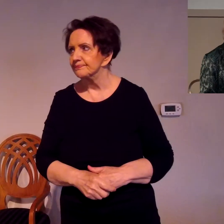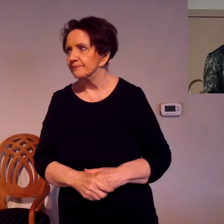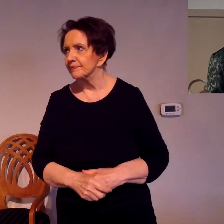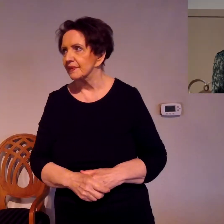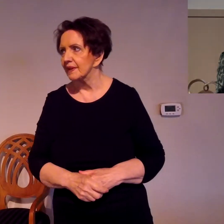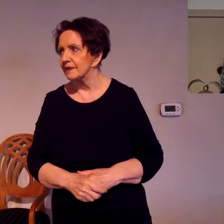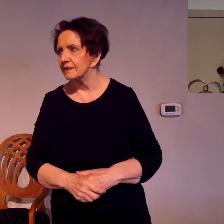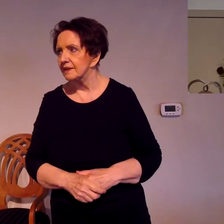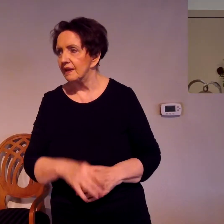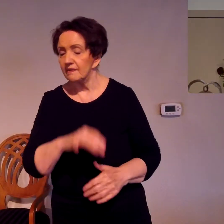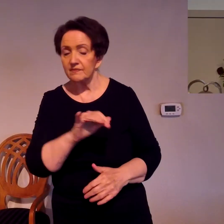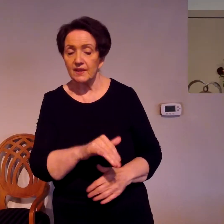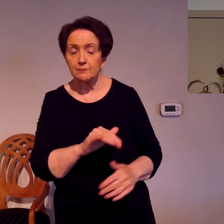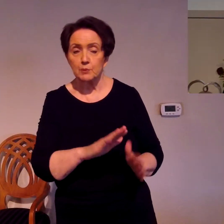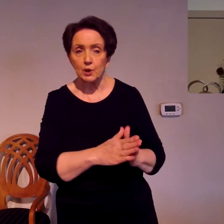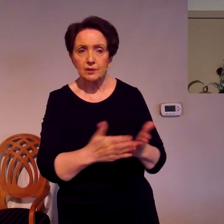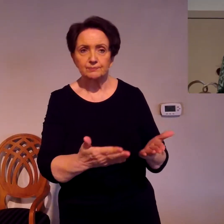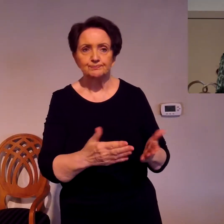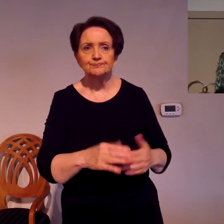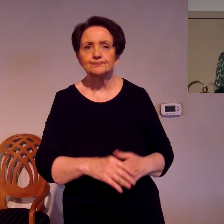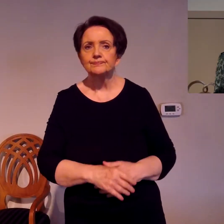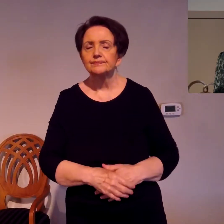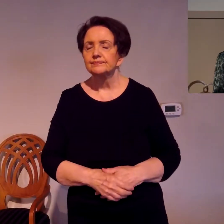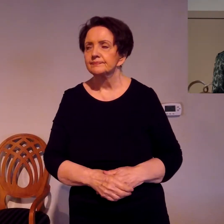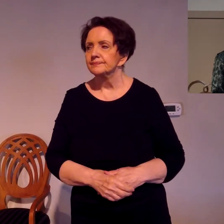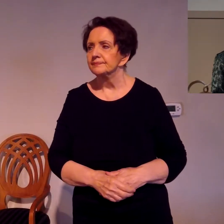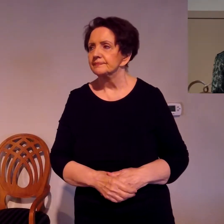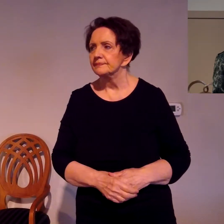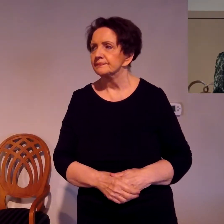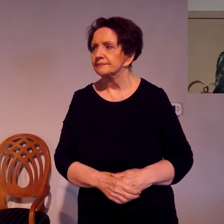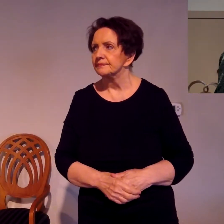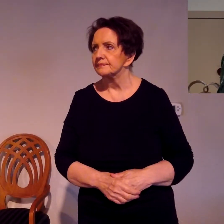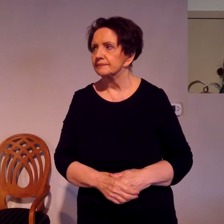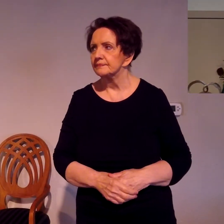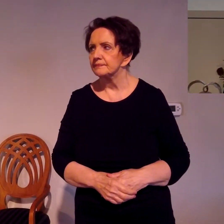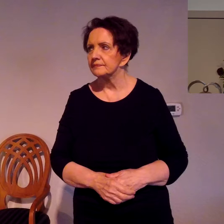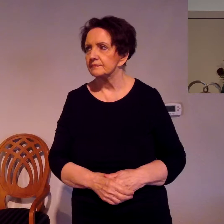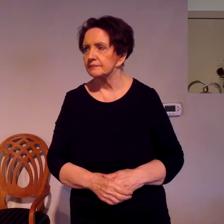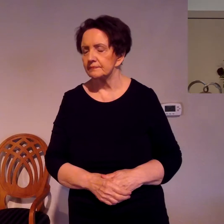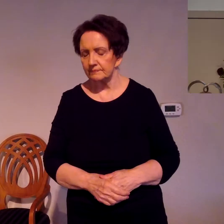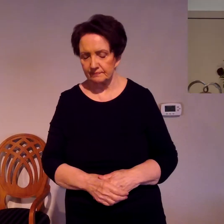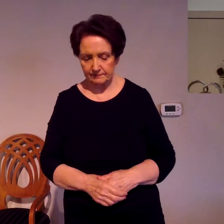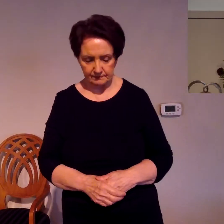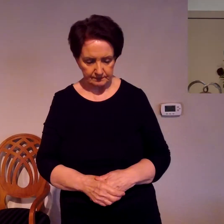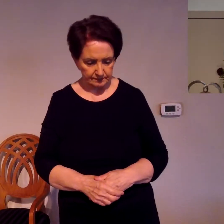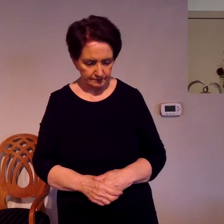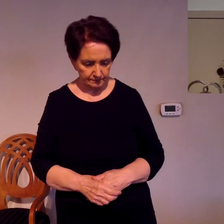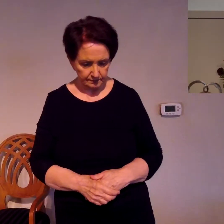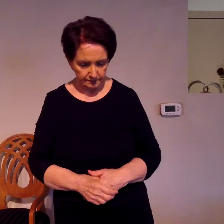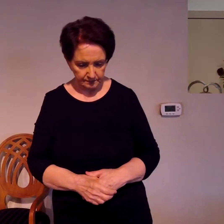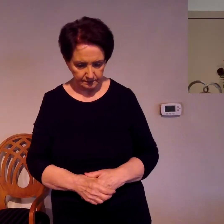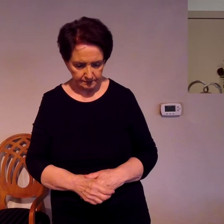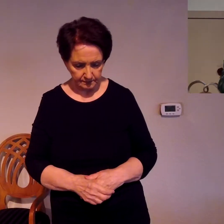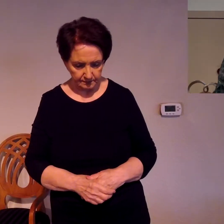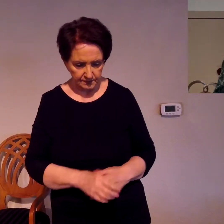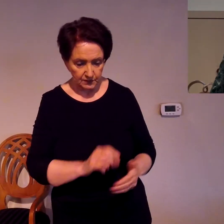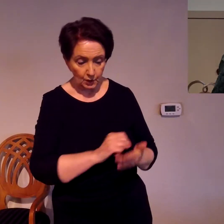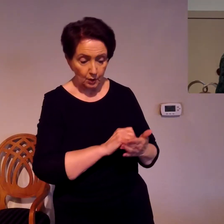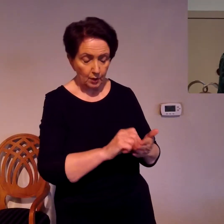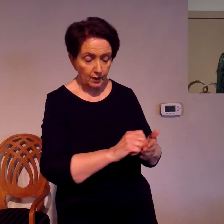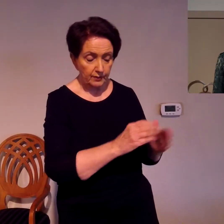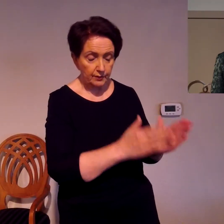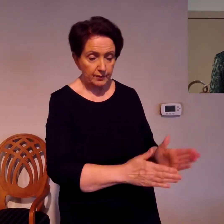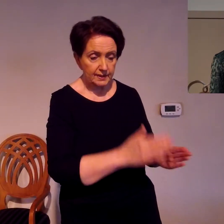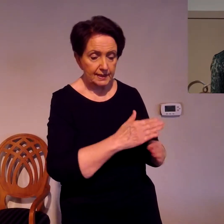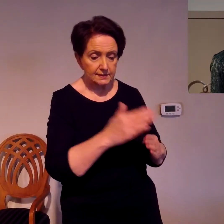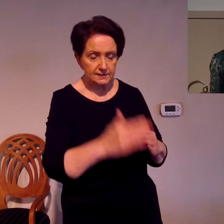Don Miguel Ruiz Jr.'s book. Oh my God, it's brilliant, fabulous. So he ends it with